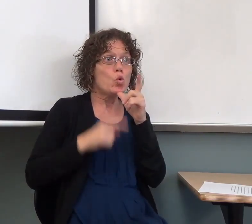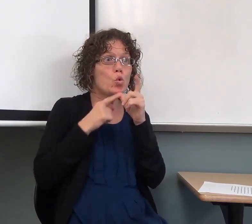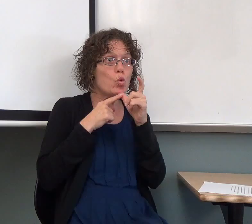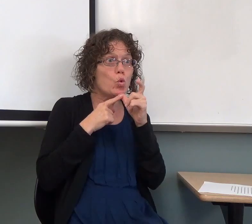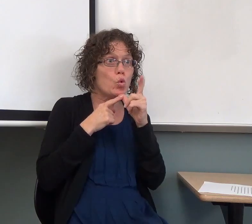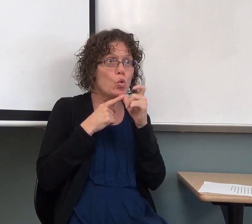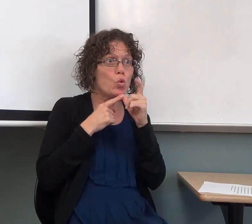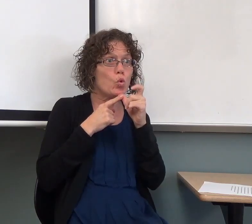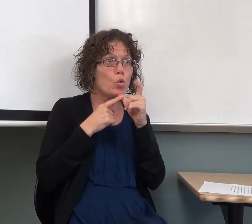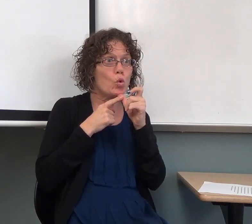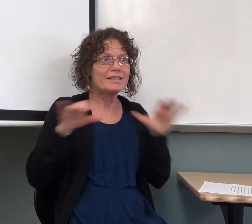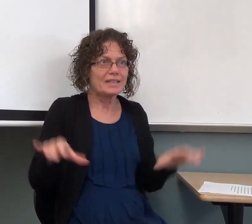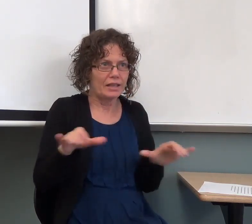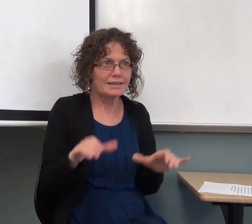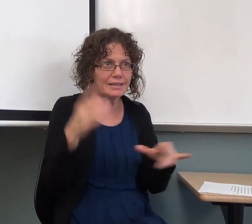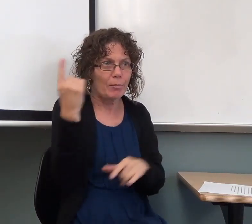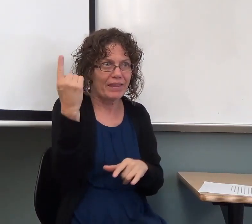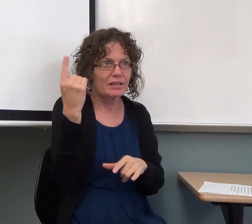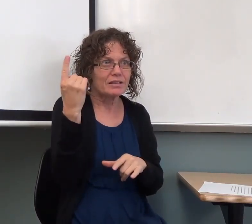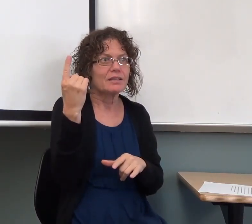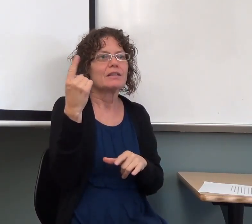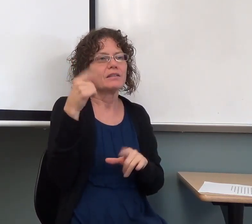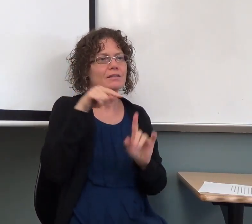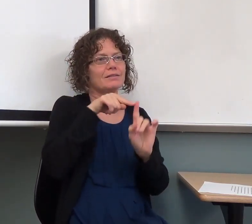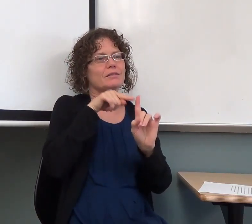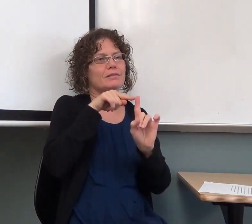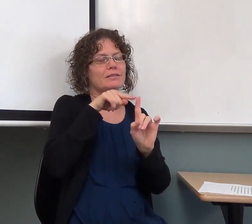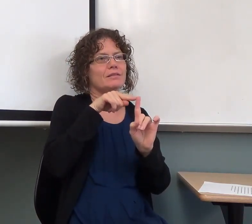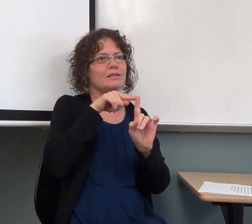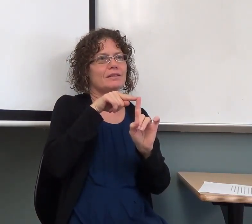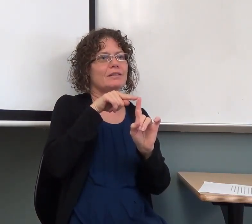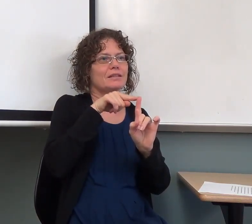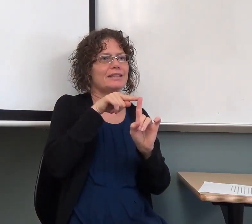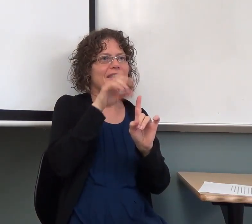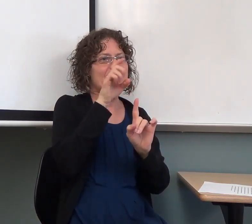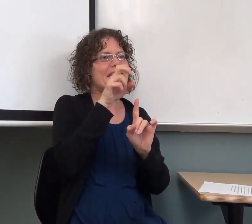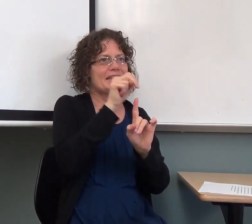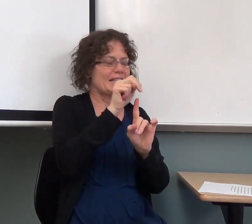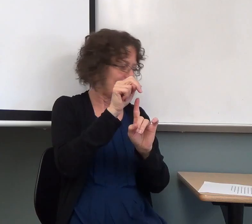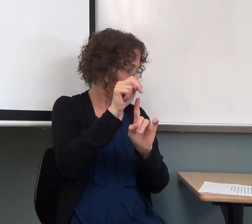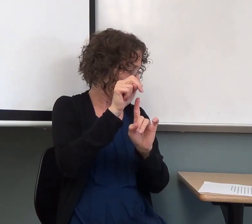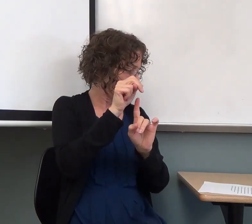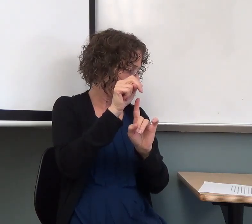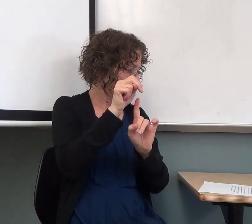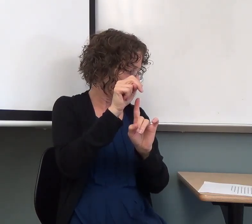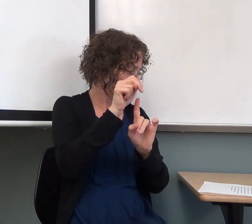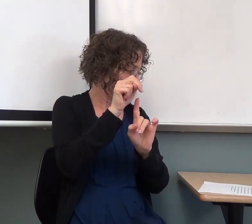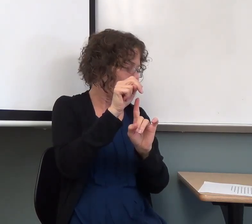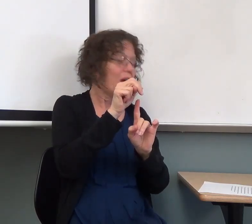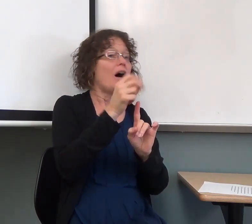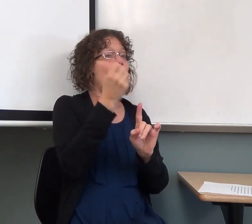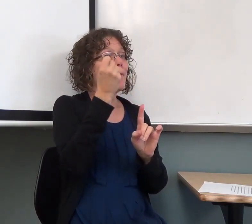something. They. The speech. He is the one that was making the speech. He was Right? reading the speech. But- Dean. In